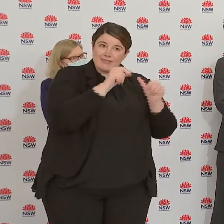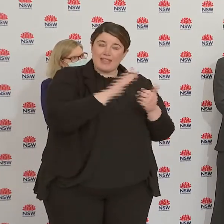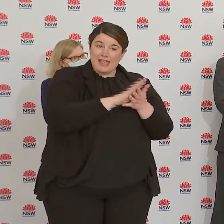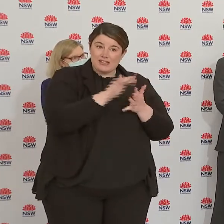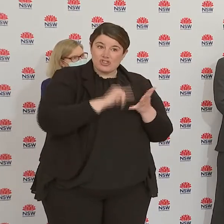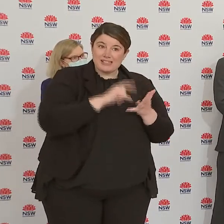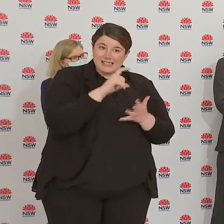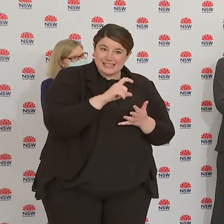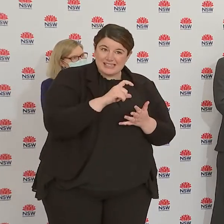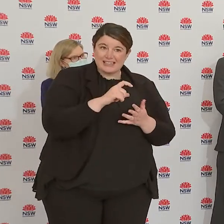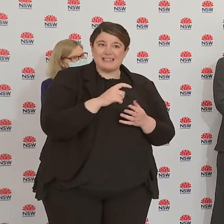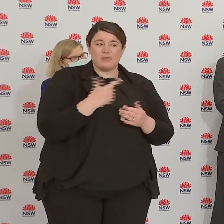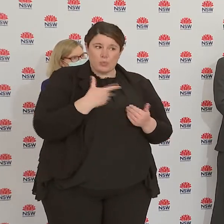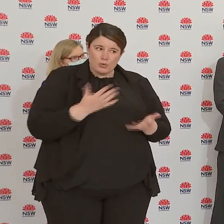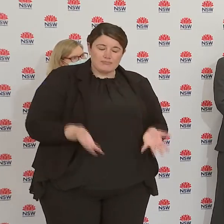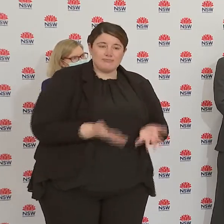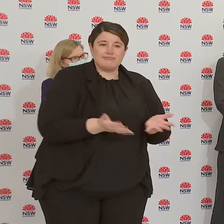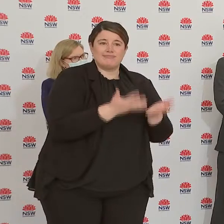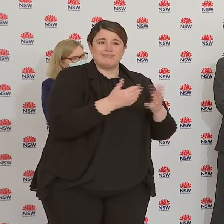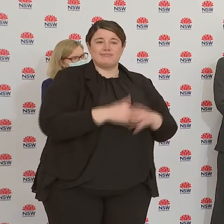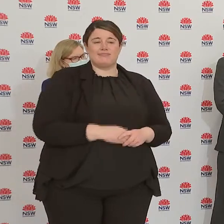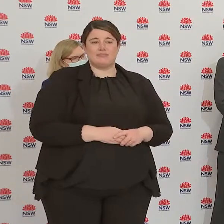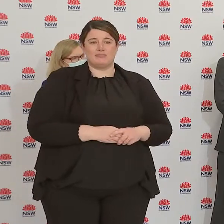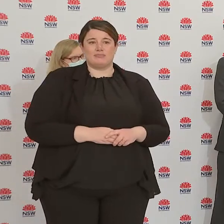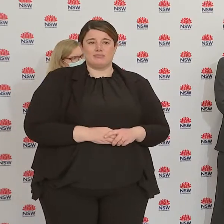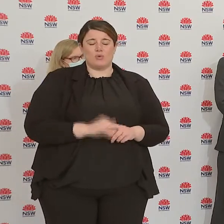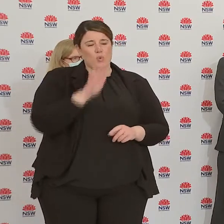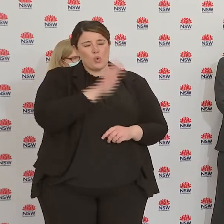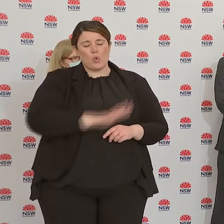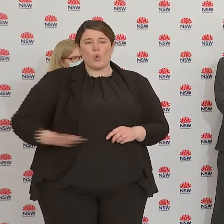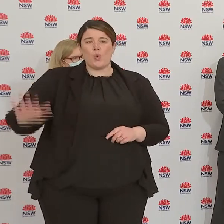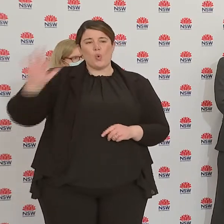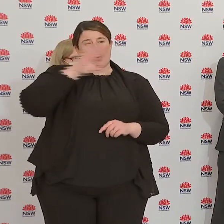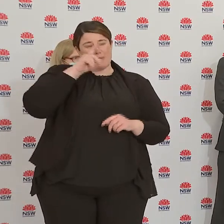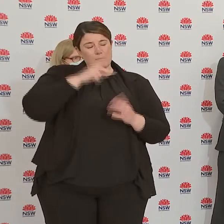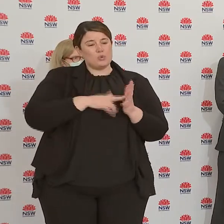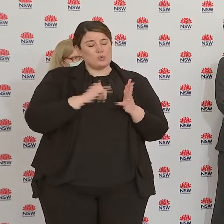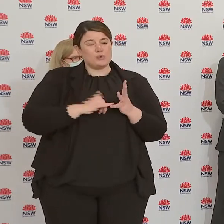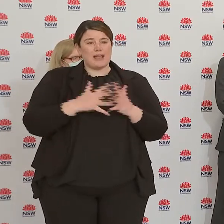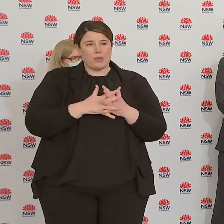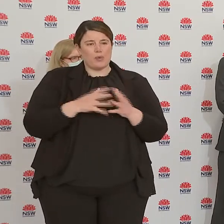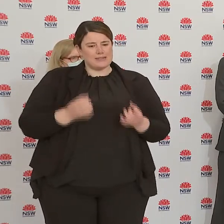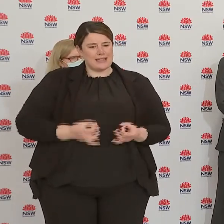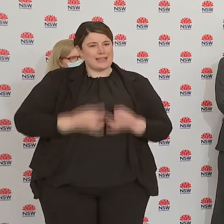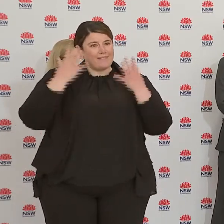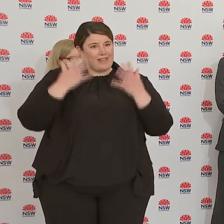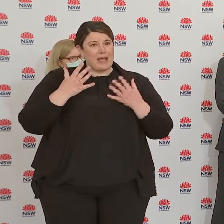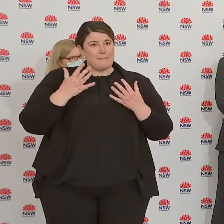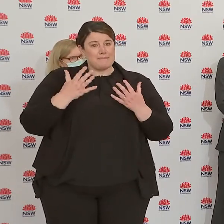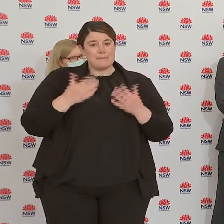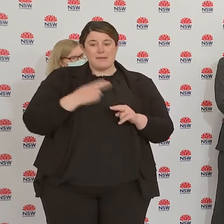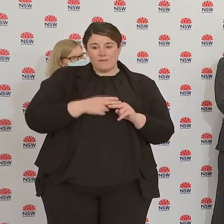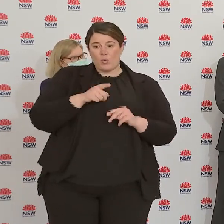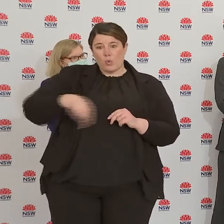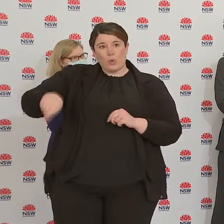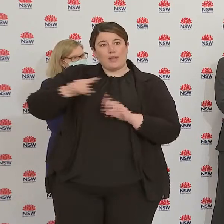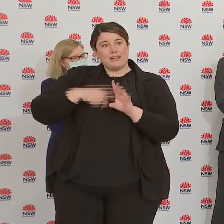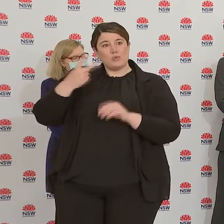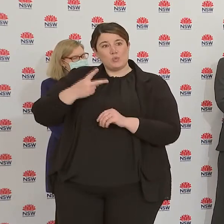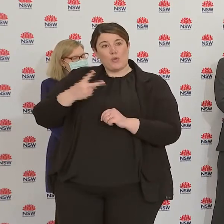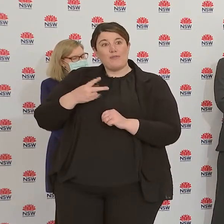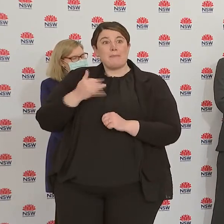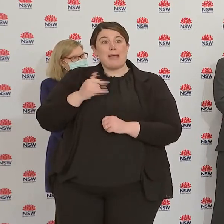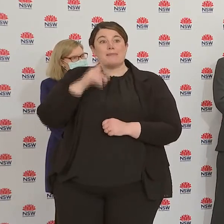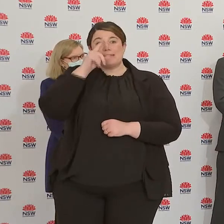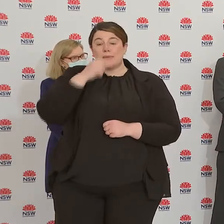that, but there are 8 million citizens in New South Wales. All of us are making a sacrifice, and if it means that some people have to wait a few extra weeks